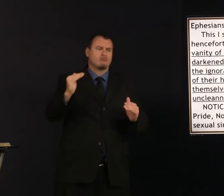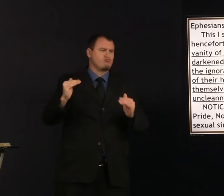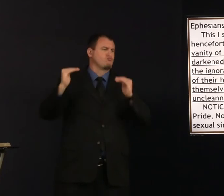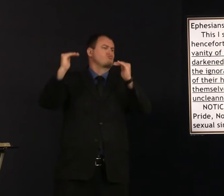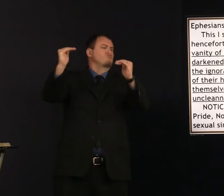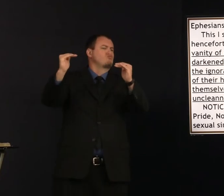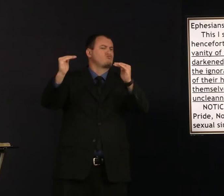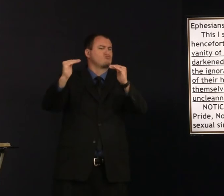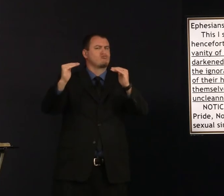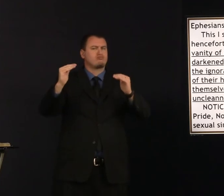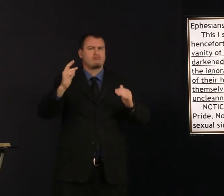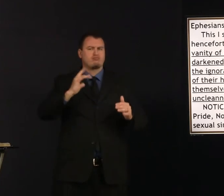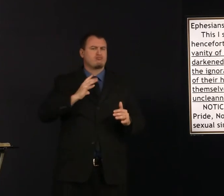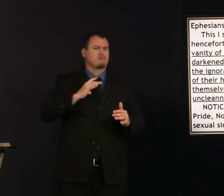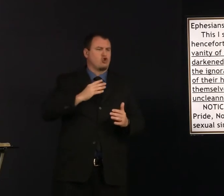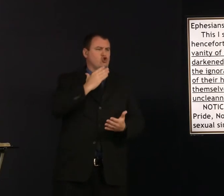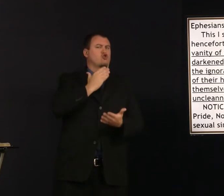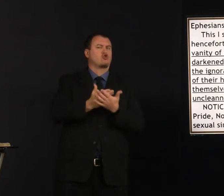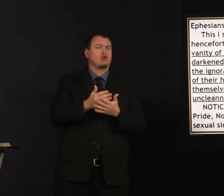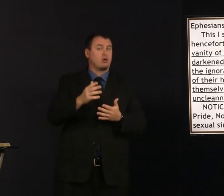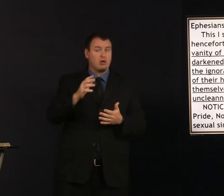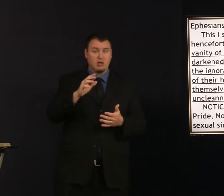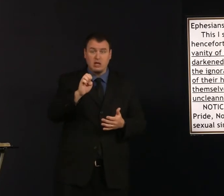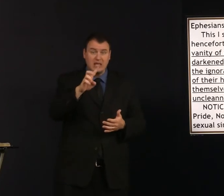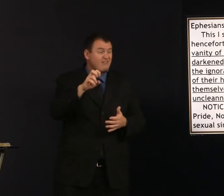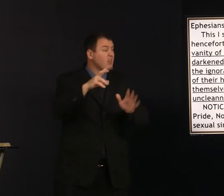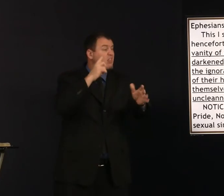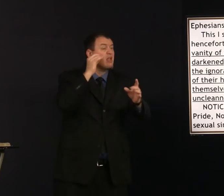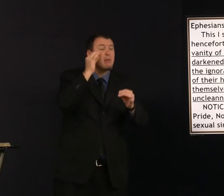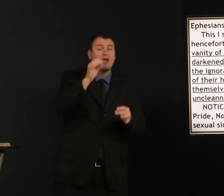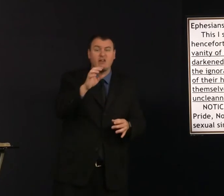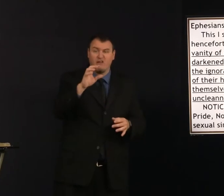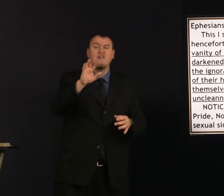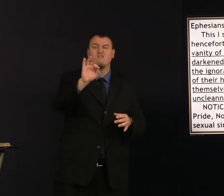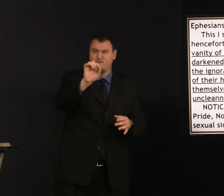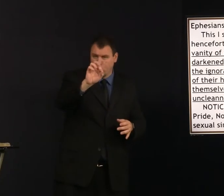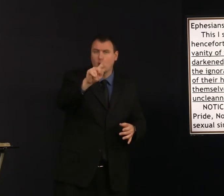Someone who is well thought of as a good person.